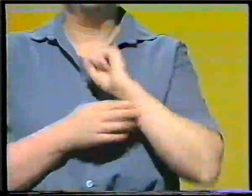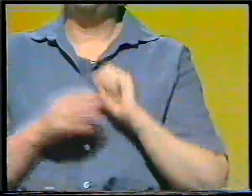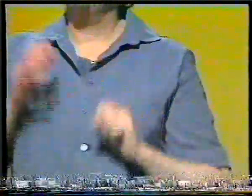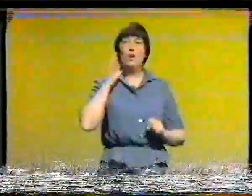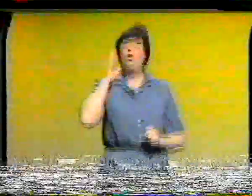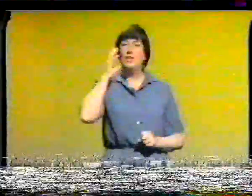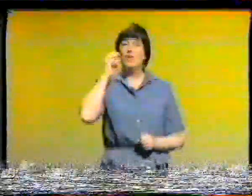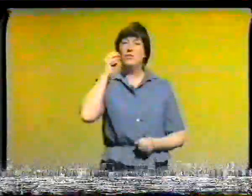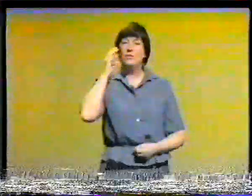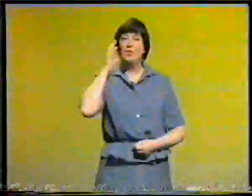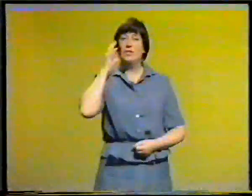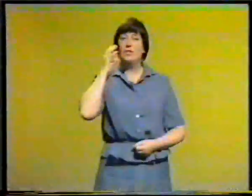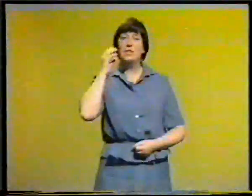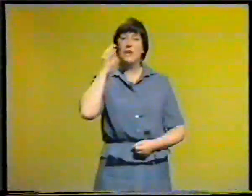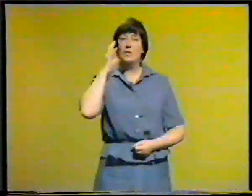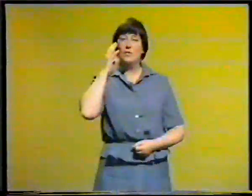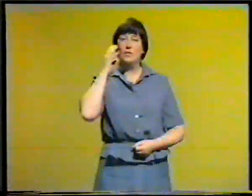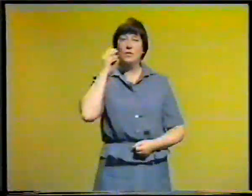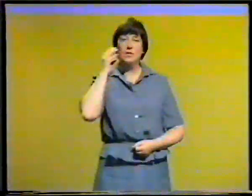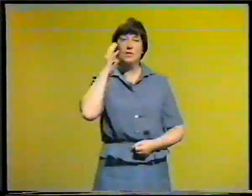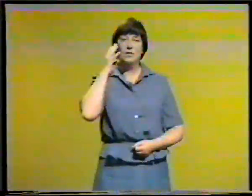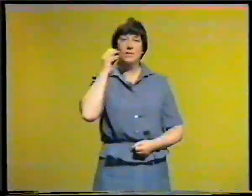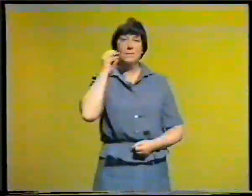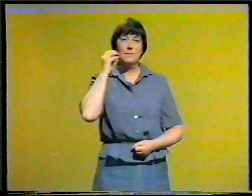and orange, which is just the same as the fruit.